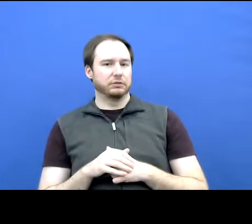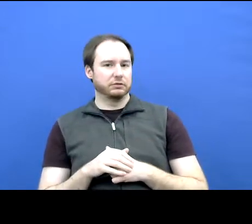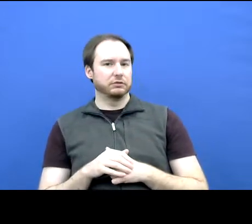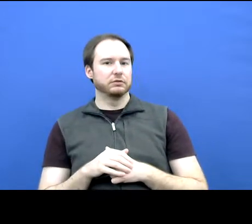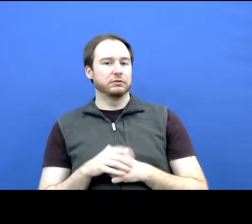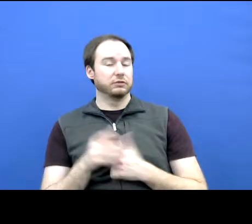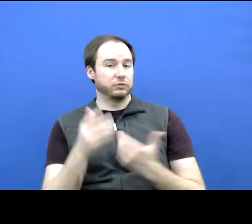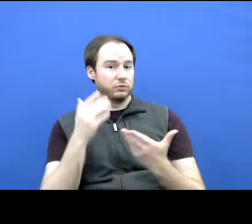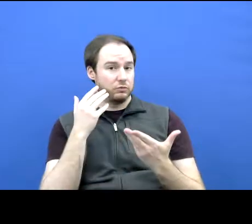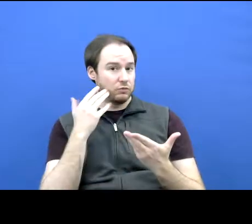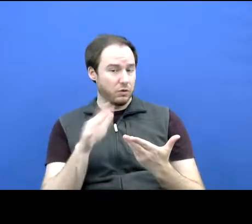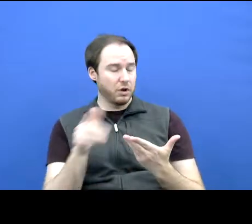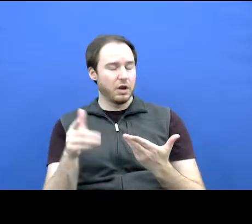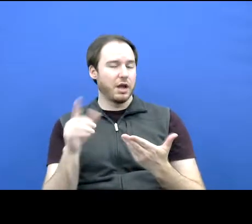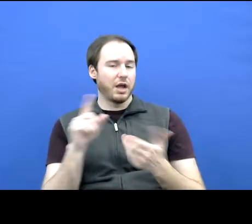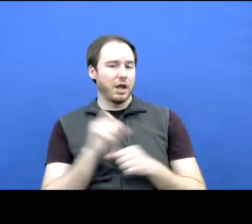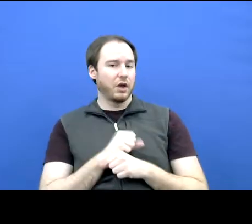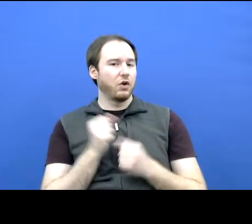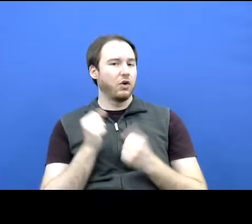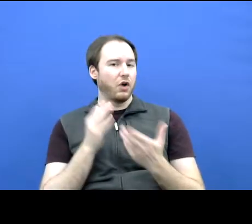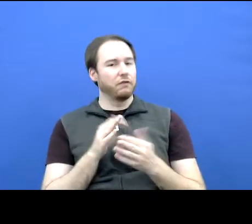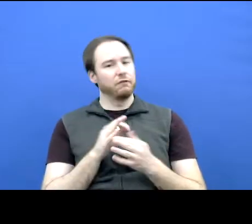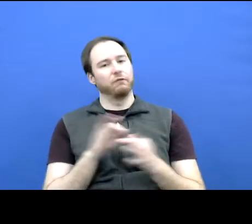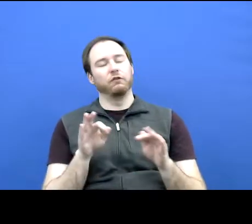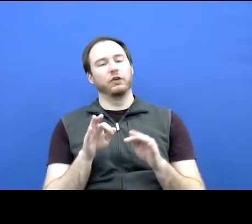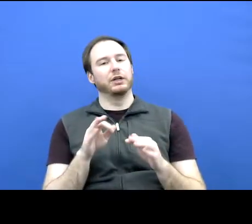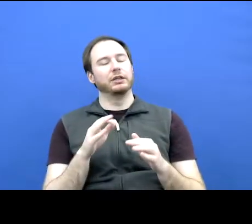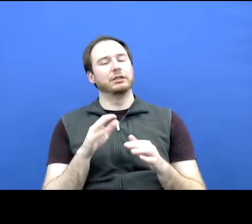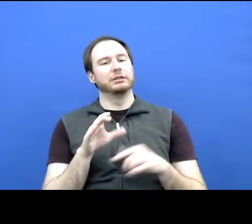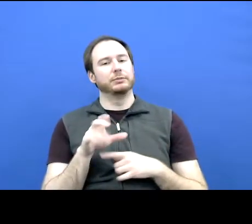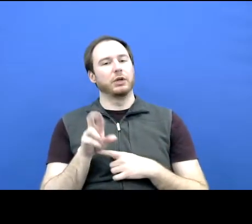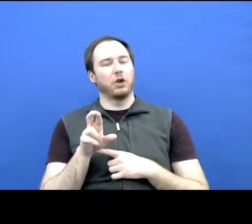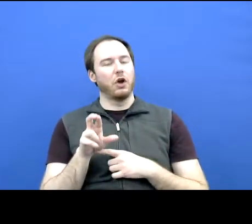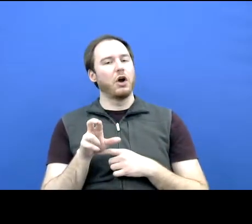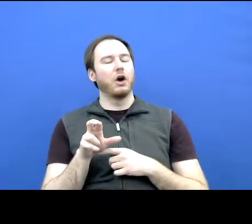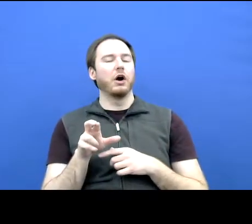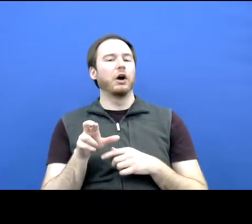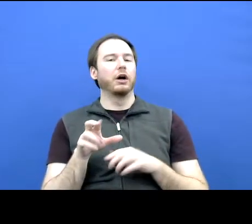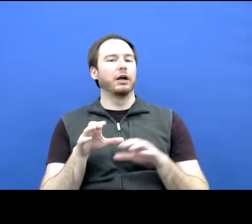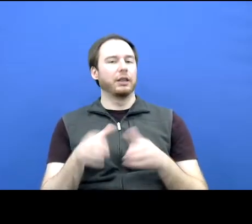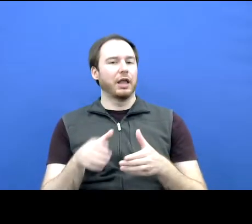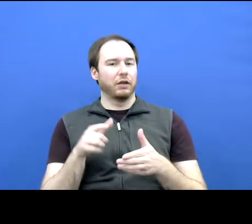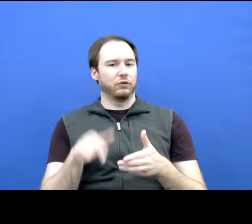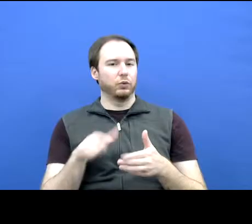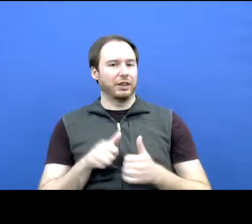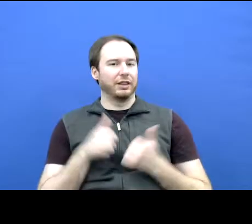is unaware, they do offer free CPR classes to residents of Henrietta.